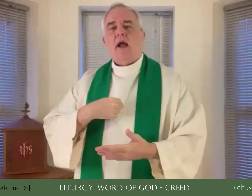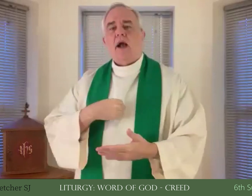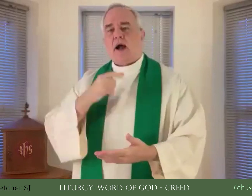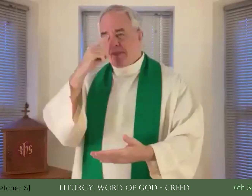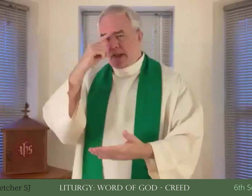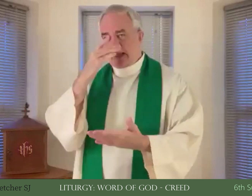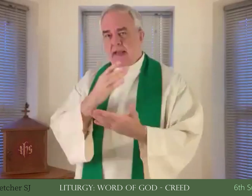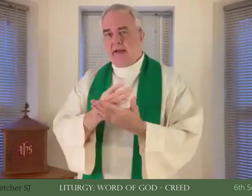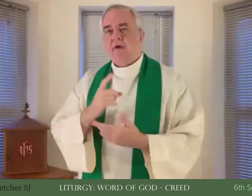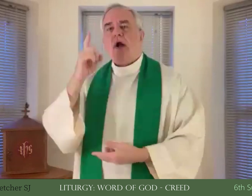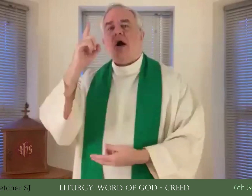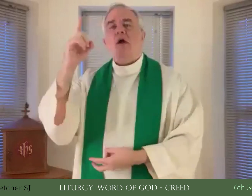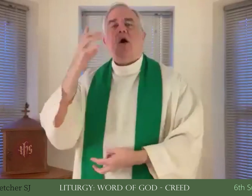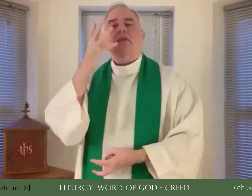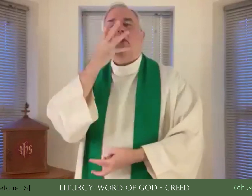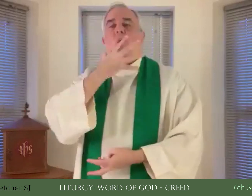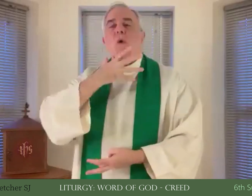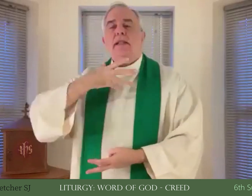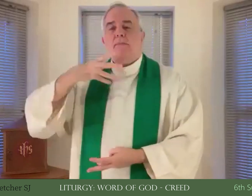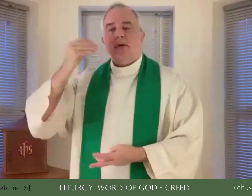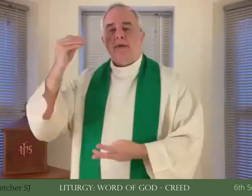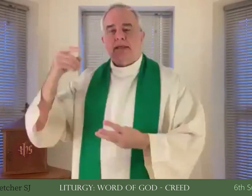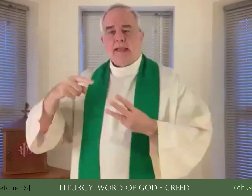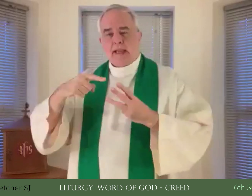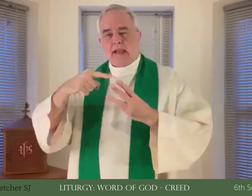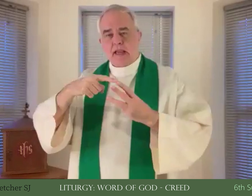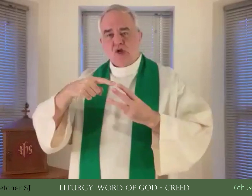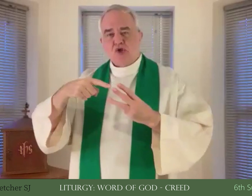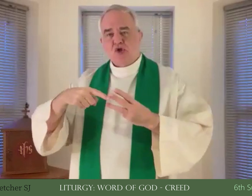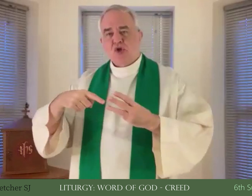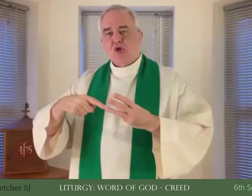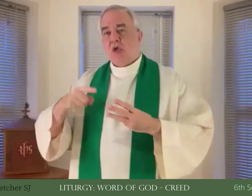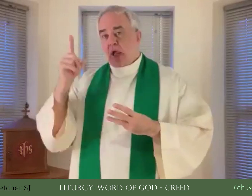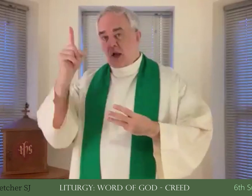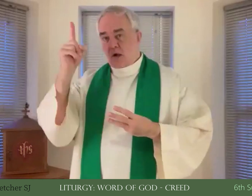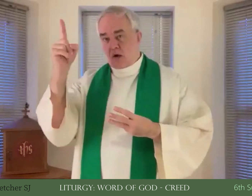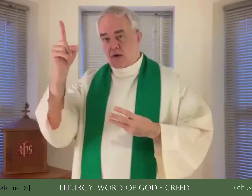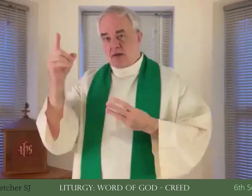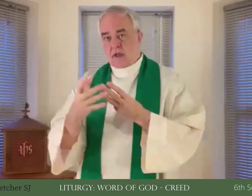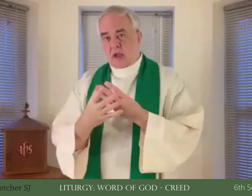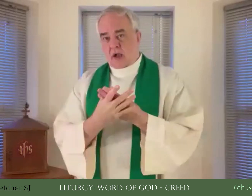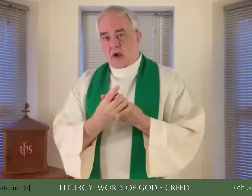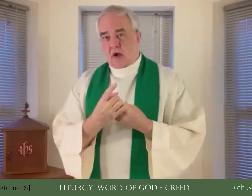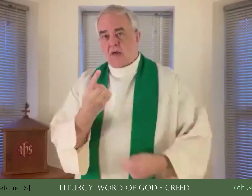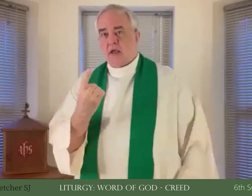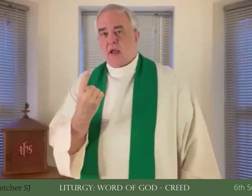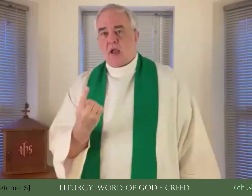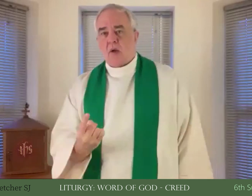I believe in God the Holy Spirit. Each is God. God is